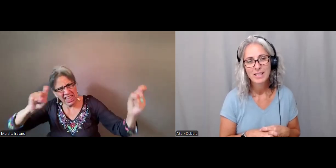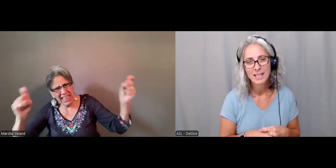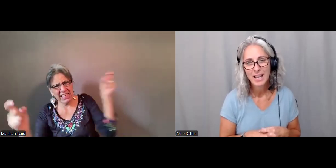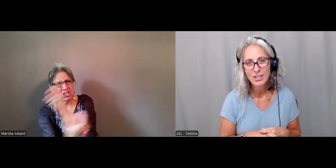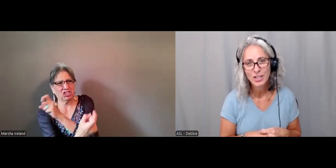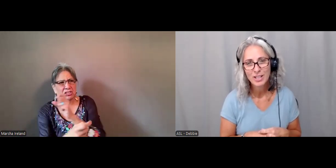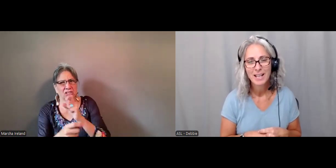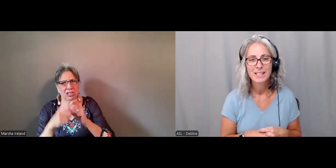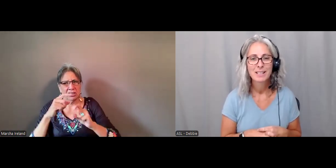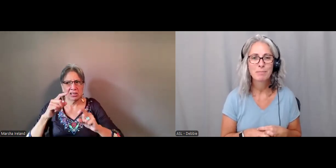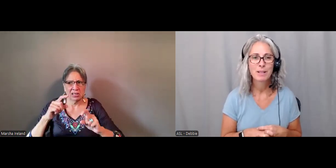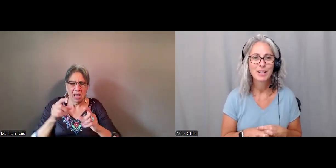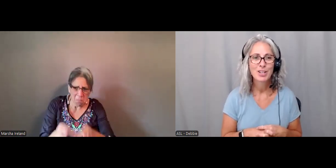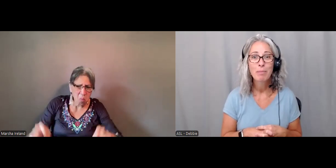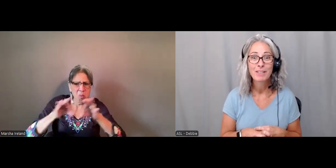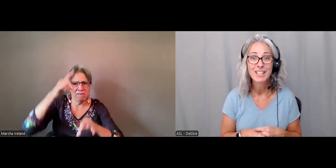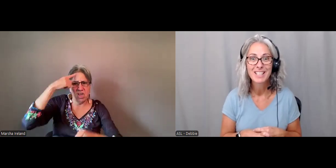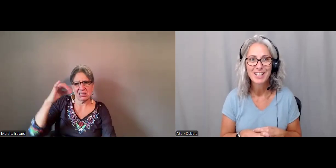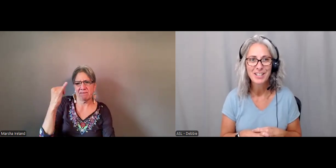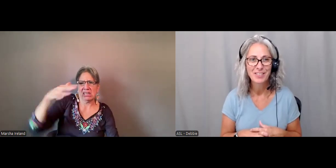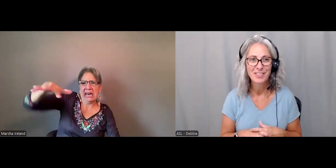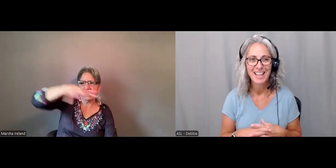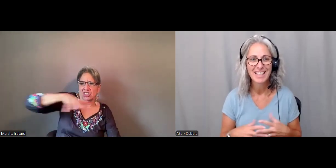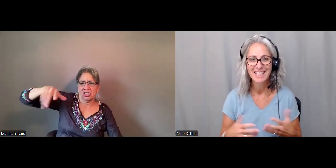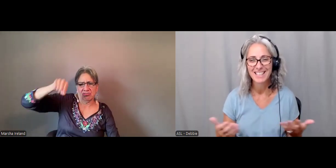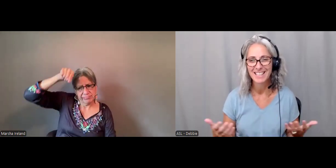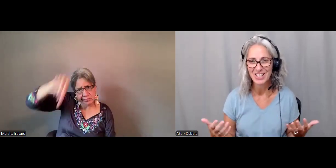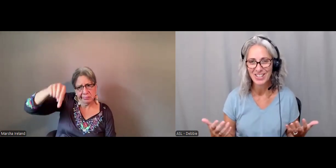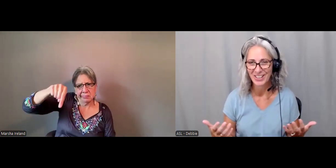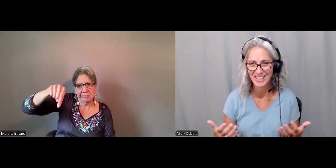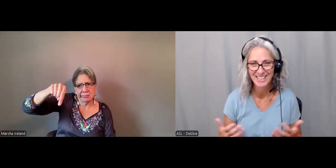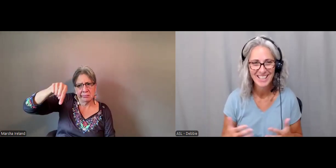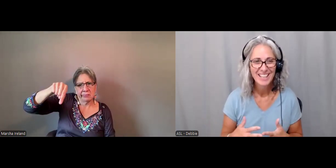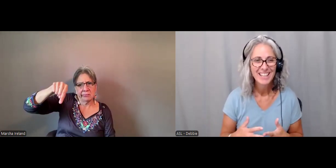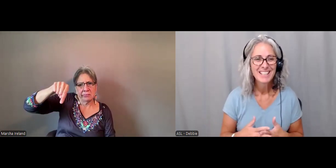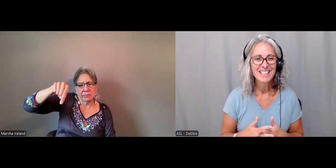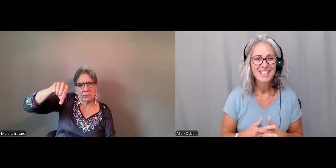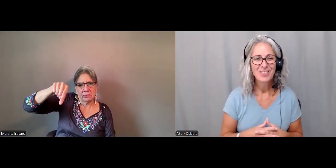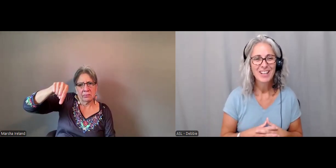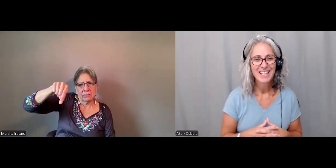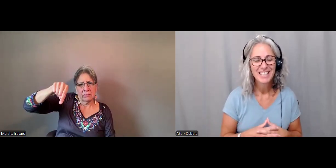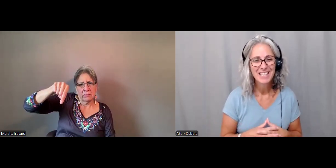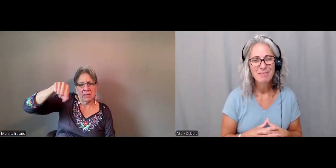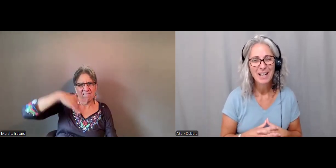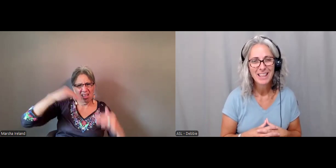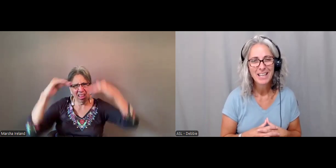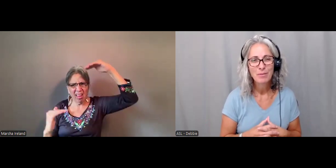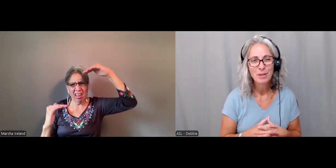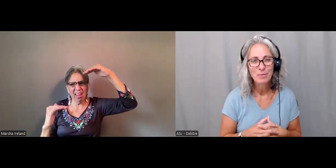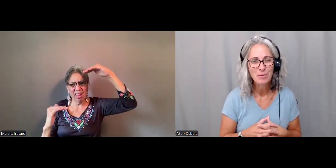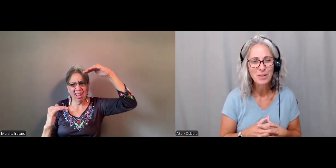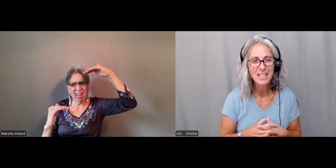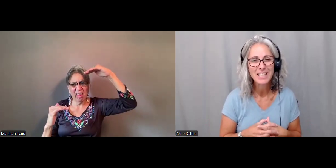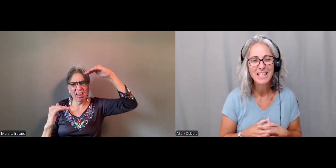Truth and Reconciliation has been a topic of discussion for the last 6 years since 2018. But I think